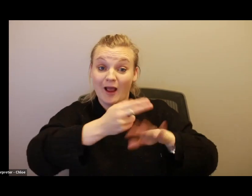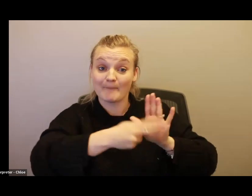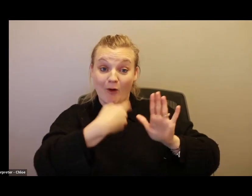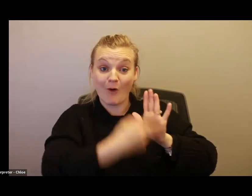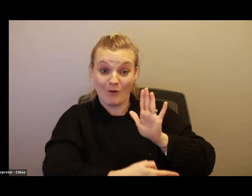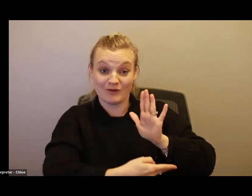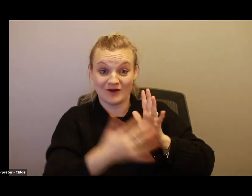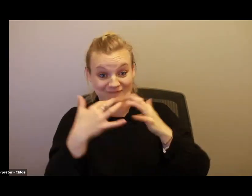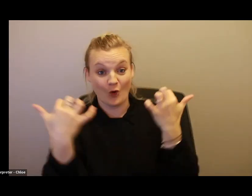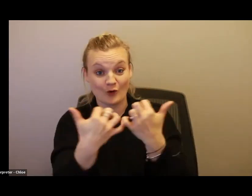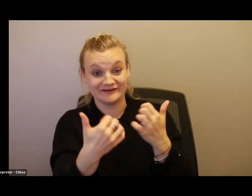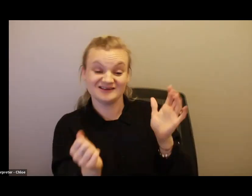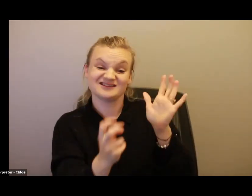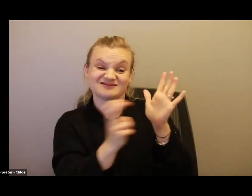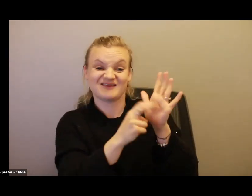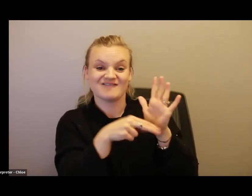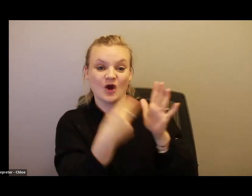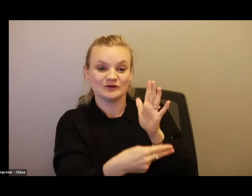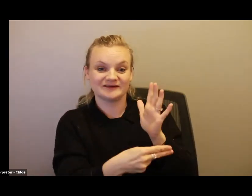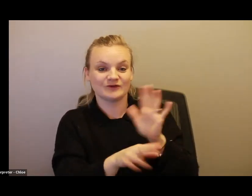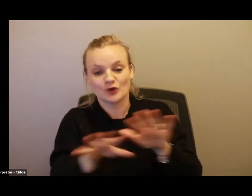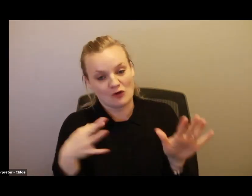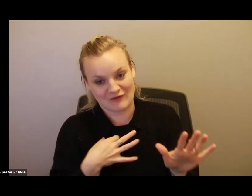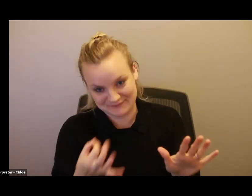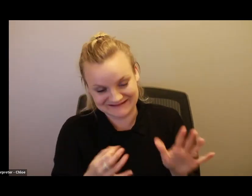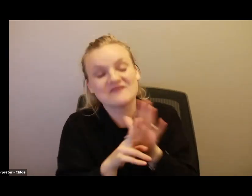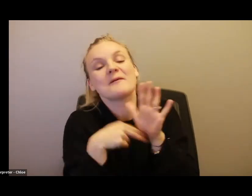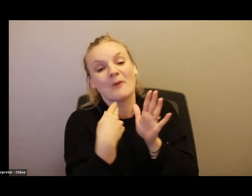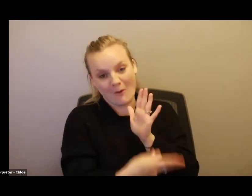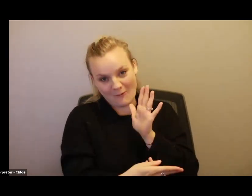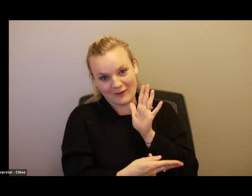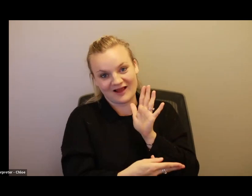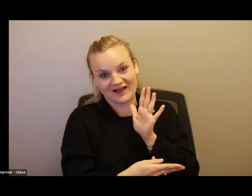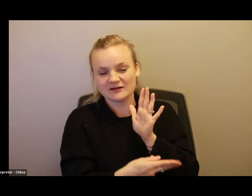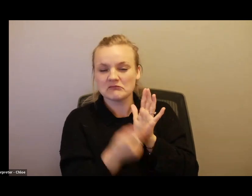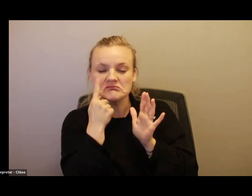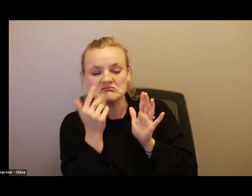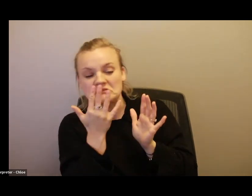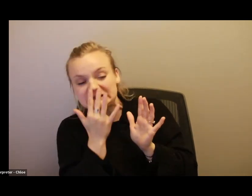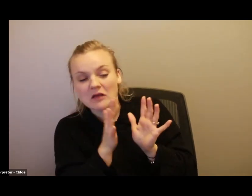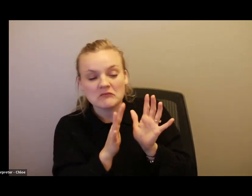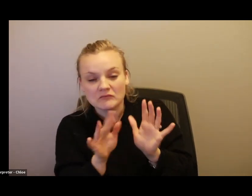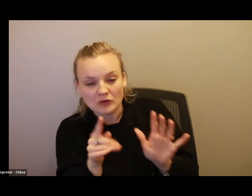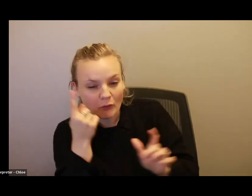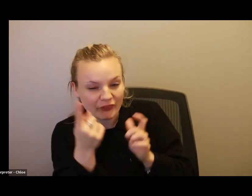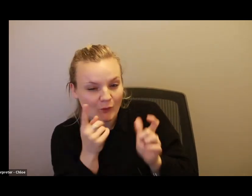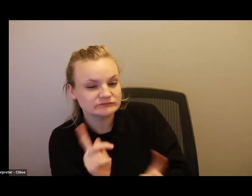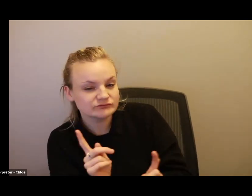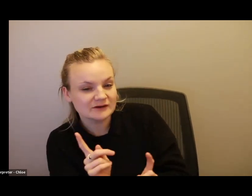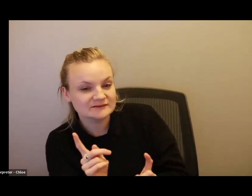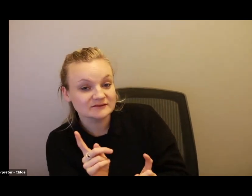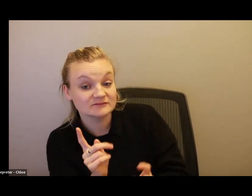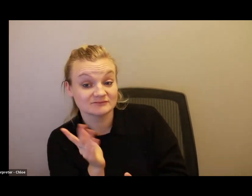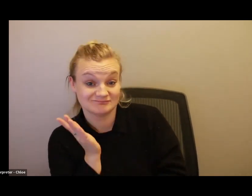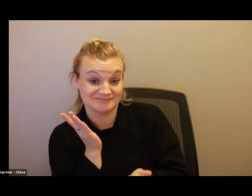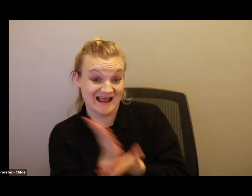the audience, just obviously not representative poll, but just to get a sense of what people thought about that. And actually